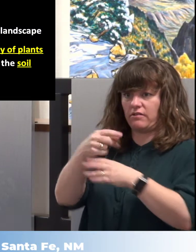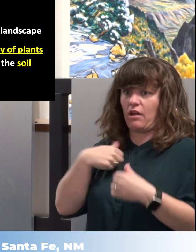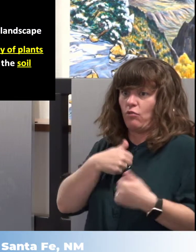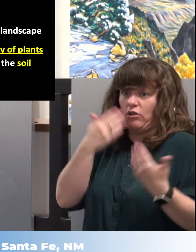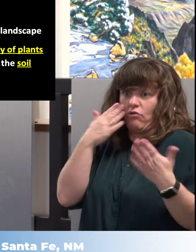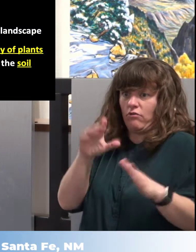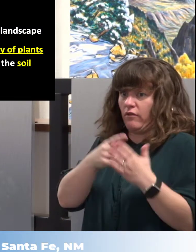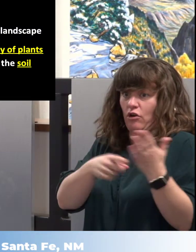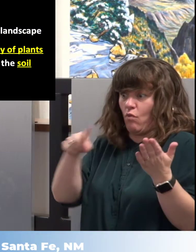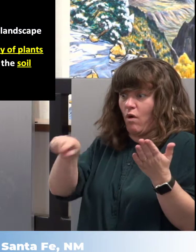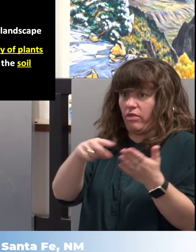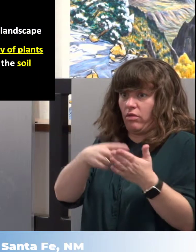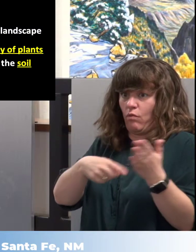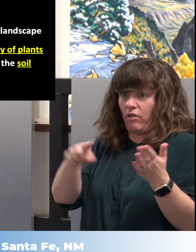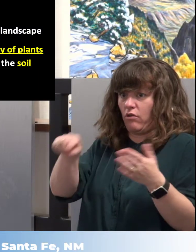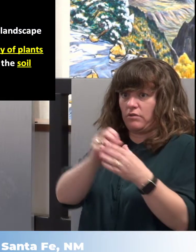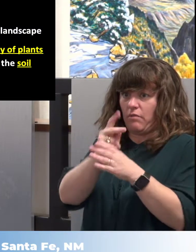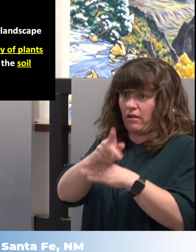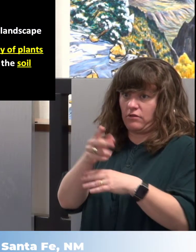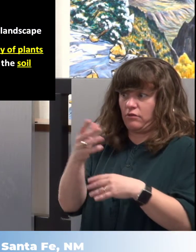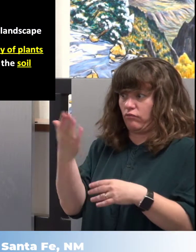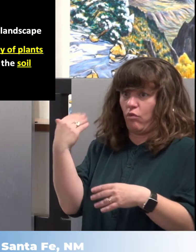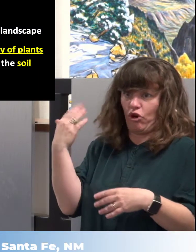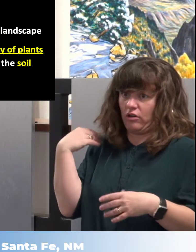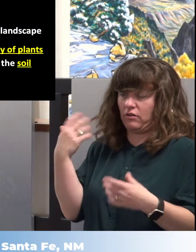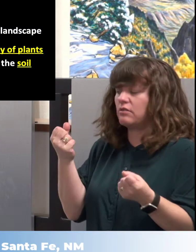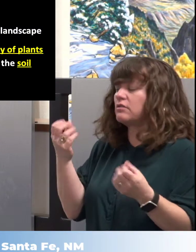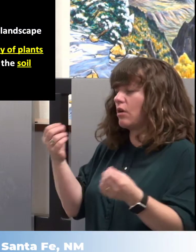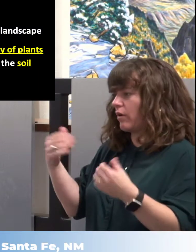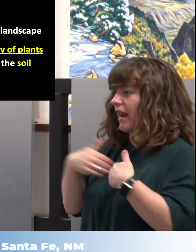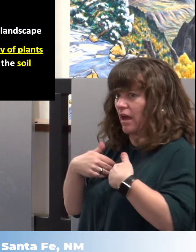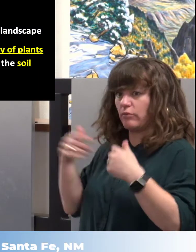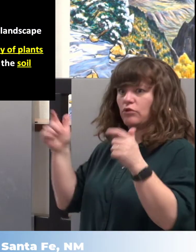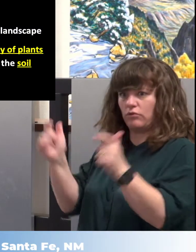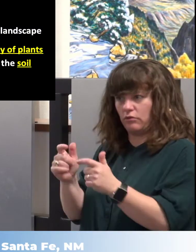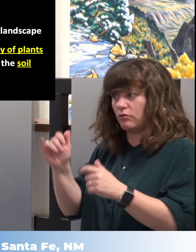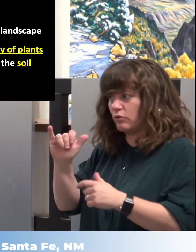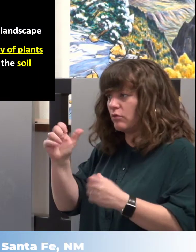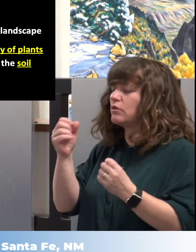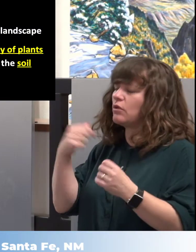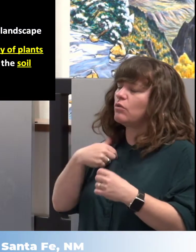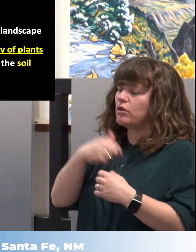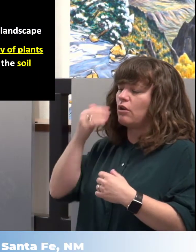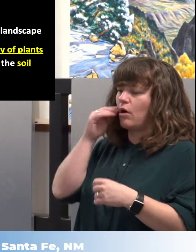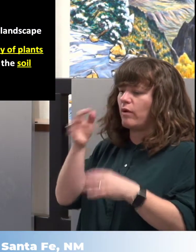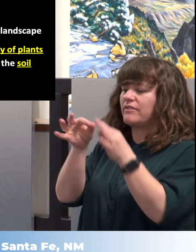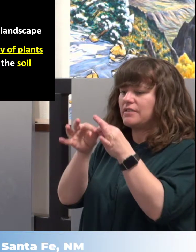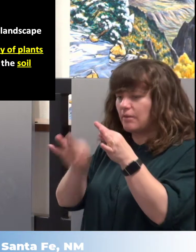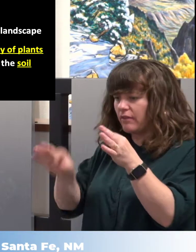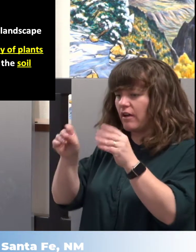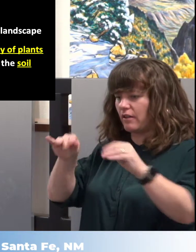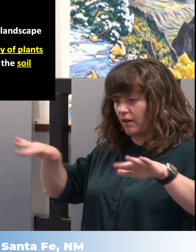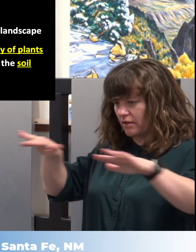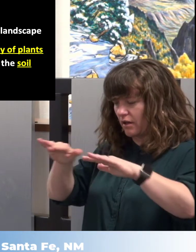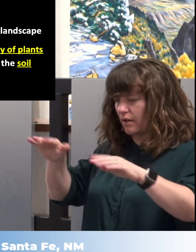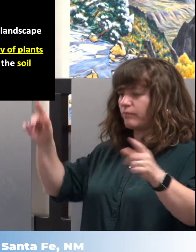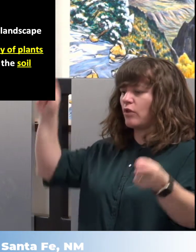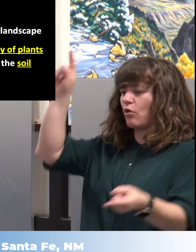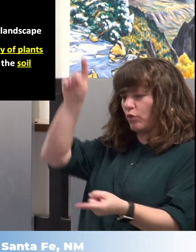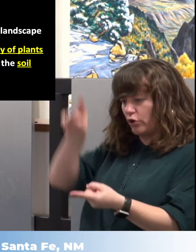animal diversity is hugely reduced as well. So we know we've simplified the landscape, we've reduced the diversity of plants and